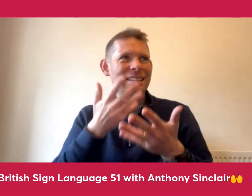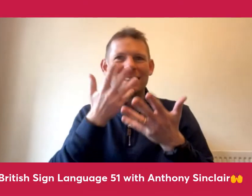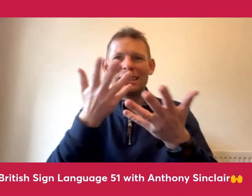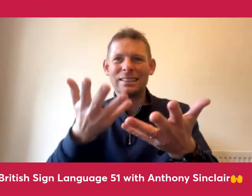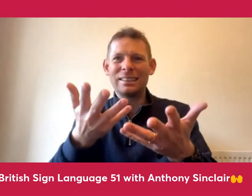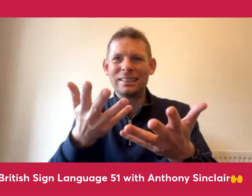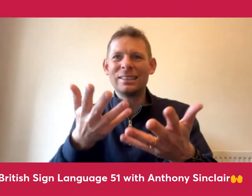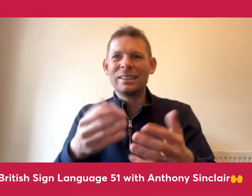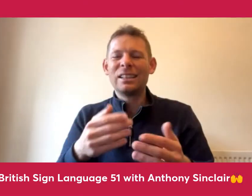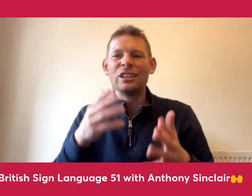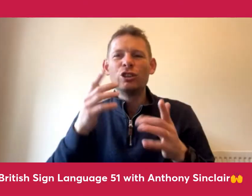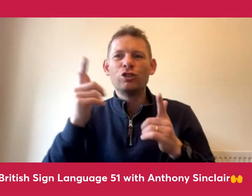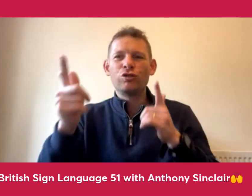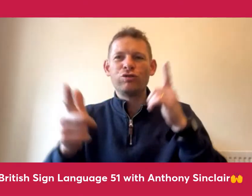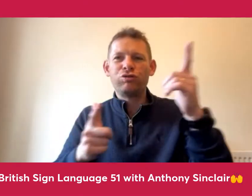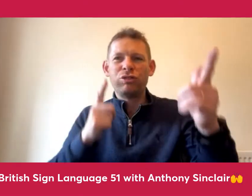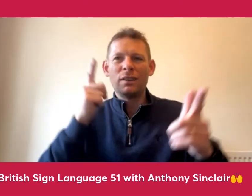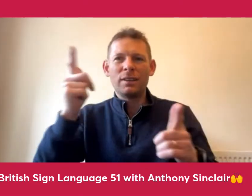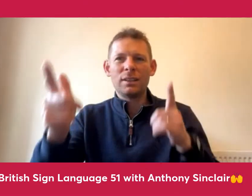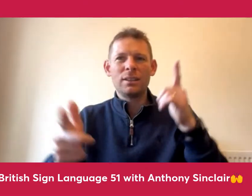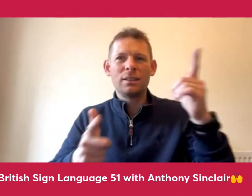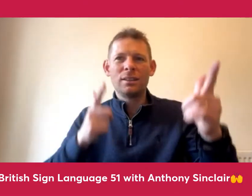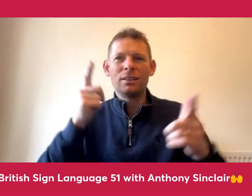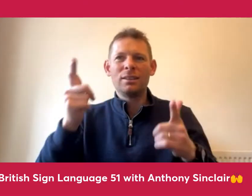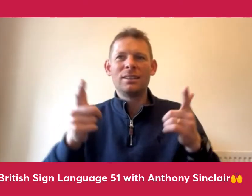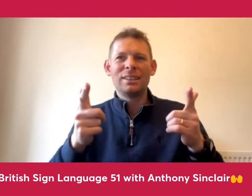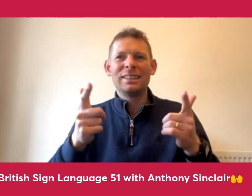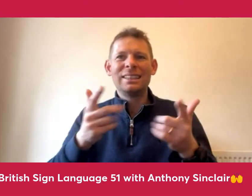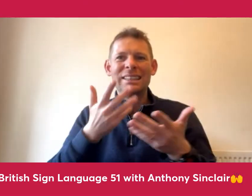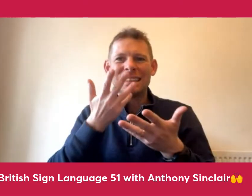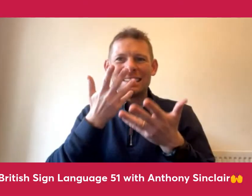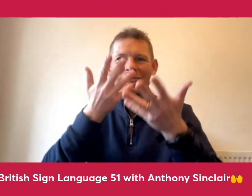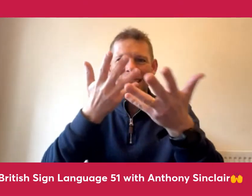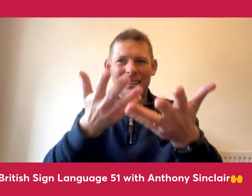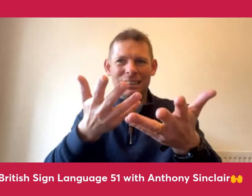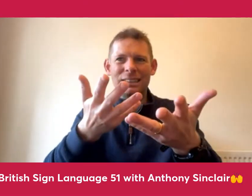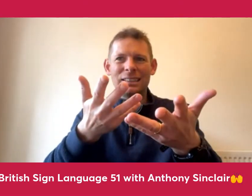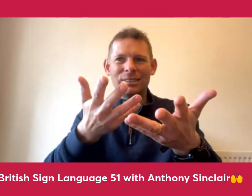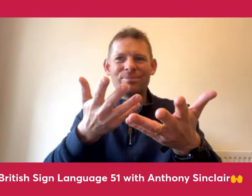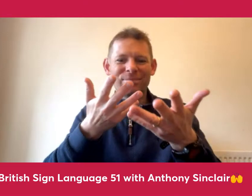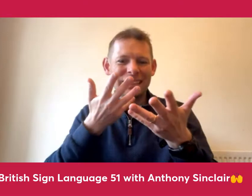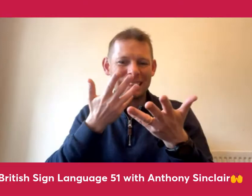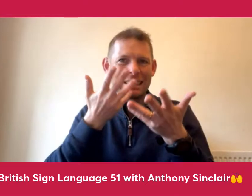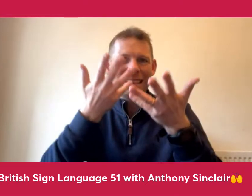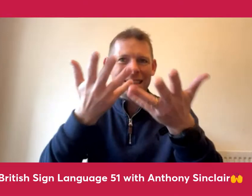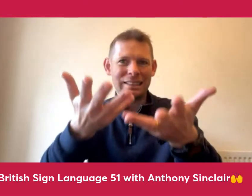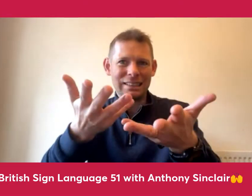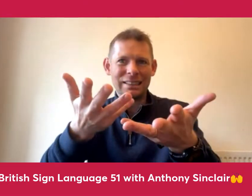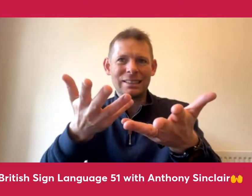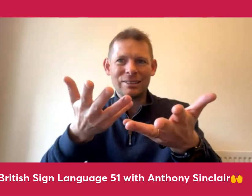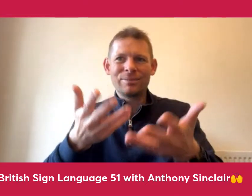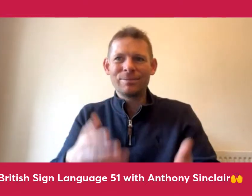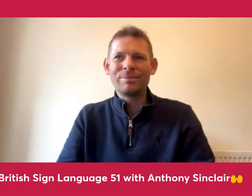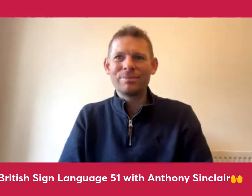yeah, let me just think if that's, yeah, the regional sign for travel in England and sickness, sick, travel